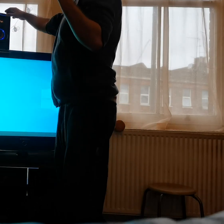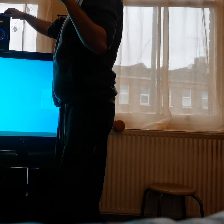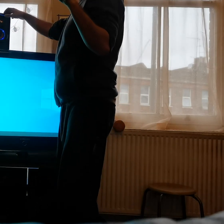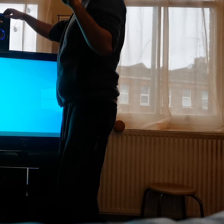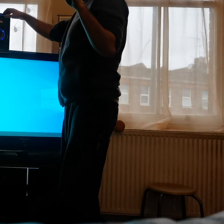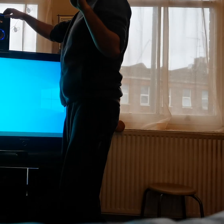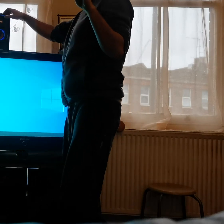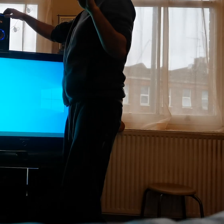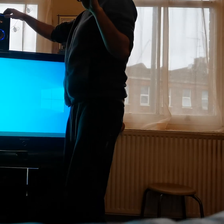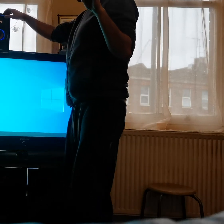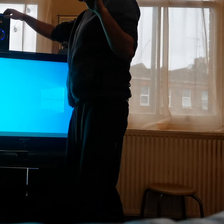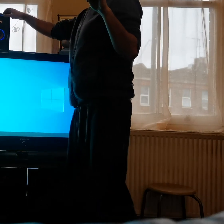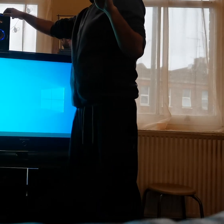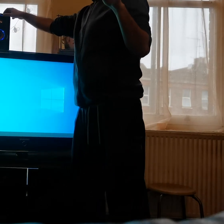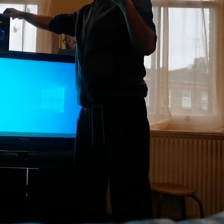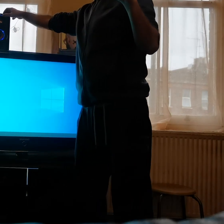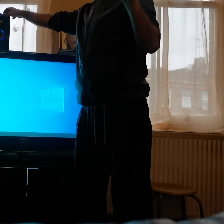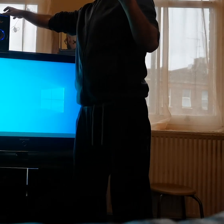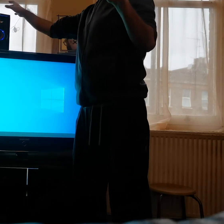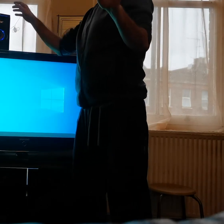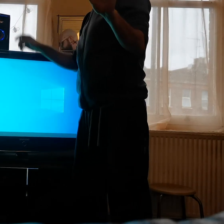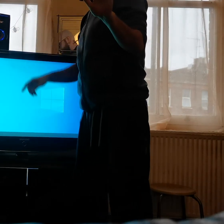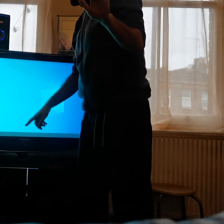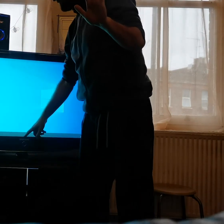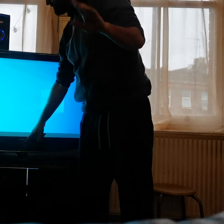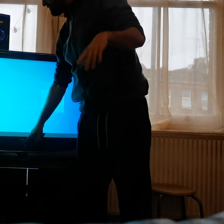5, 4, 3, 2, 1, and we stop.